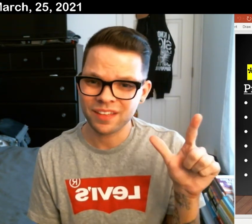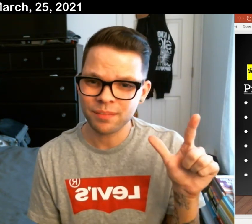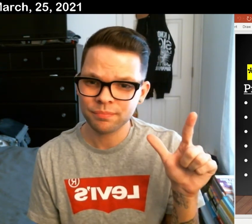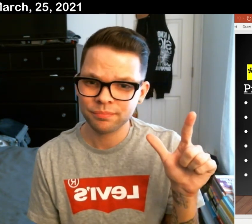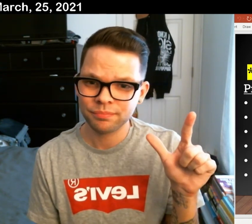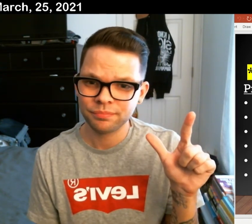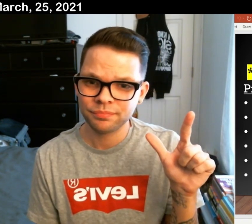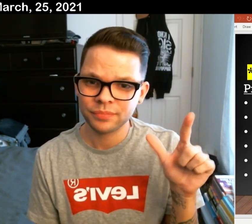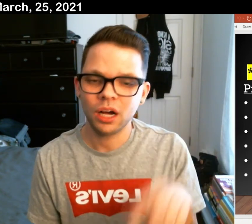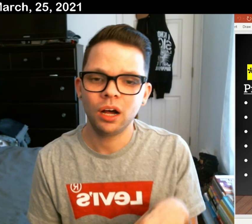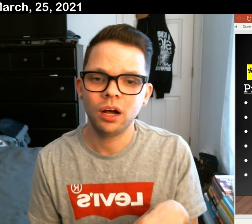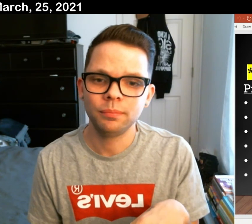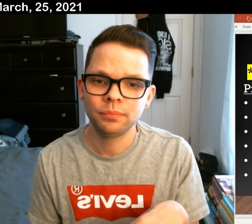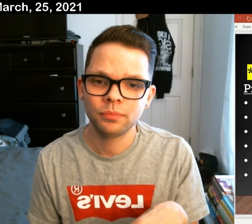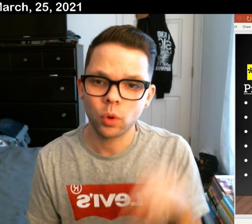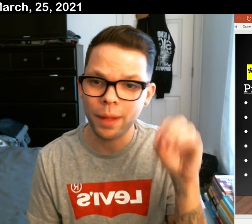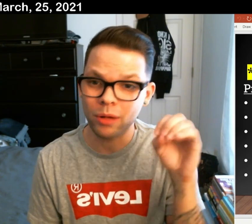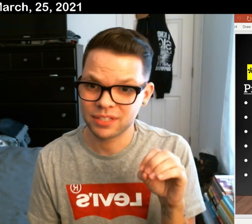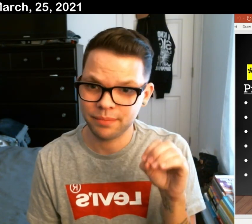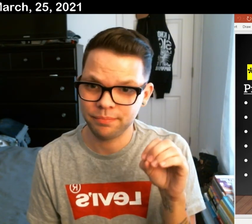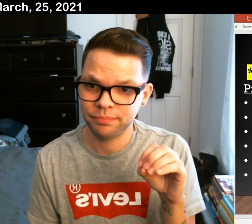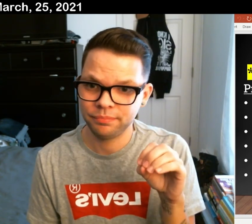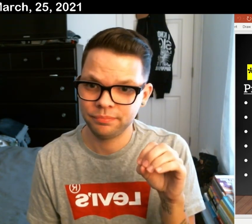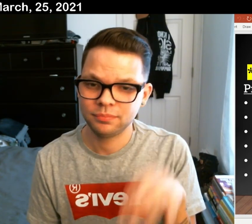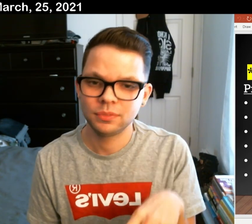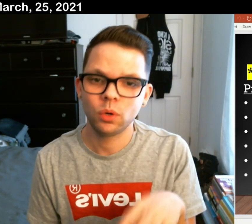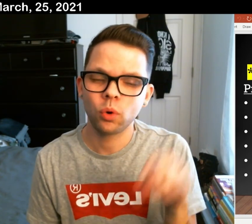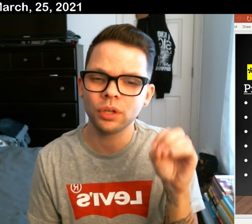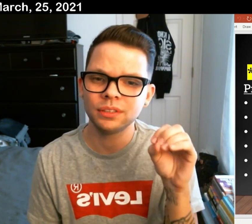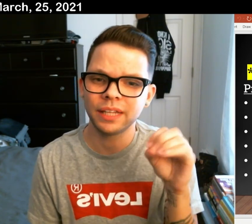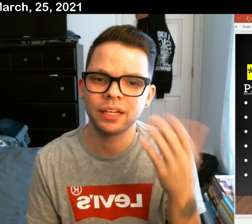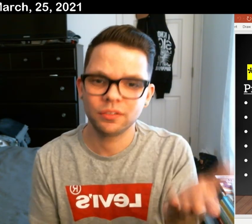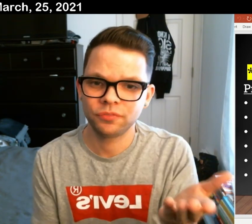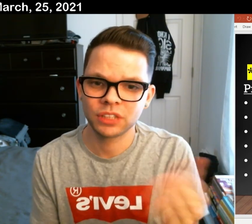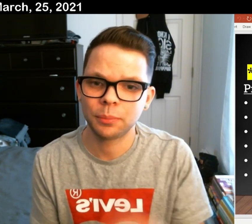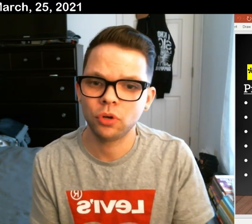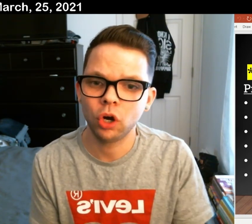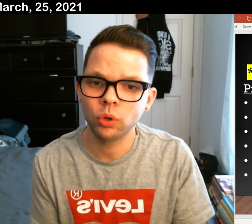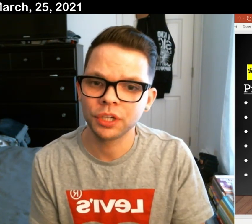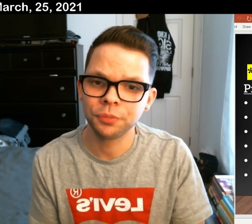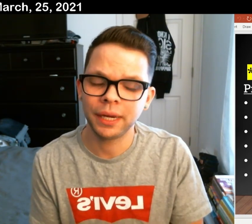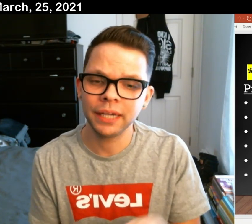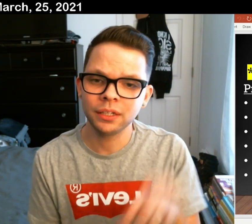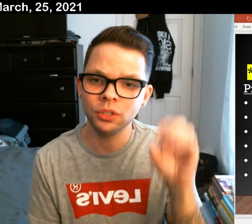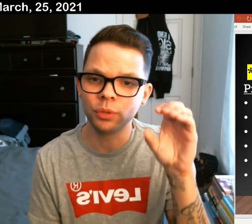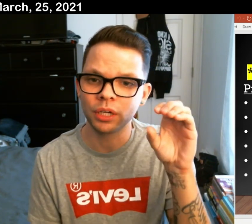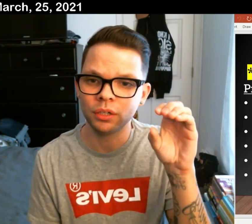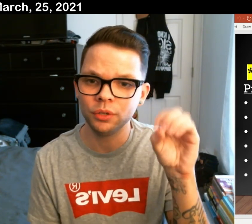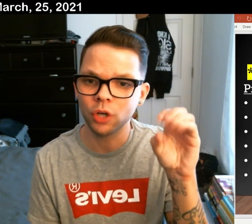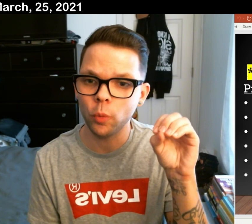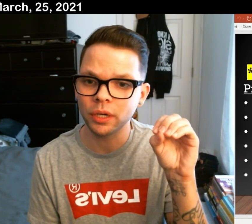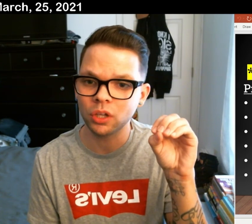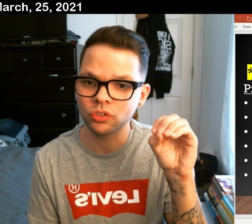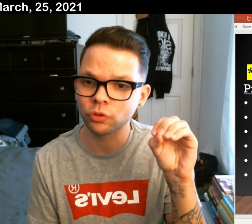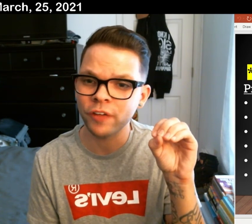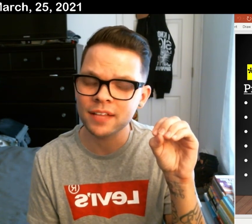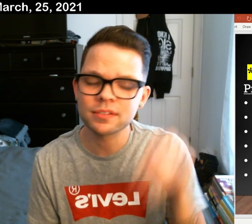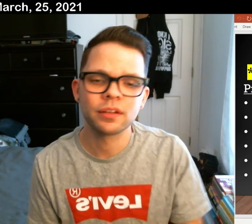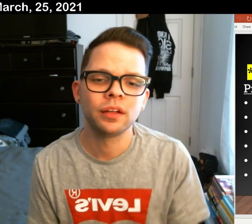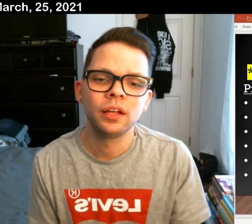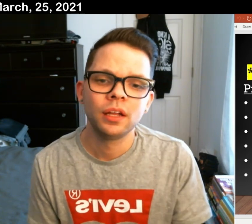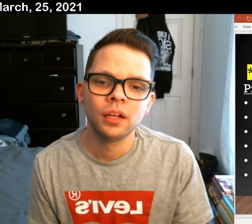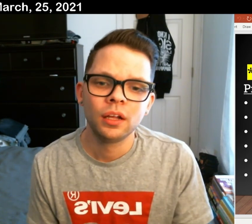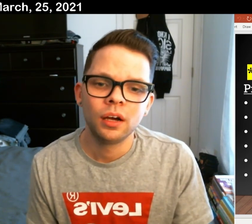slide them or bounce them. Or like, for example, O and goodbye, you can open and close real